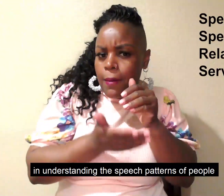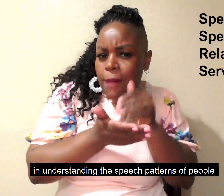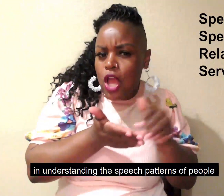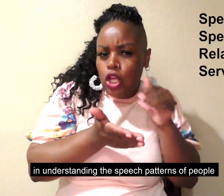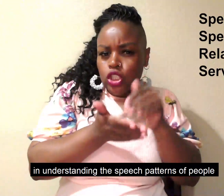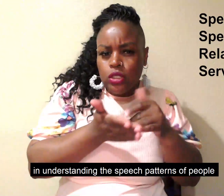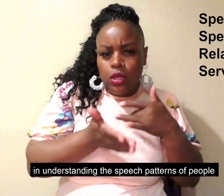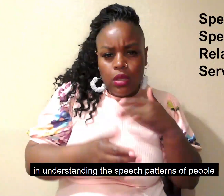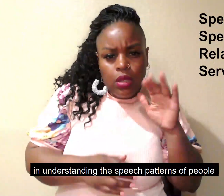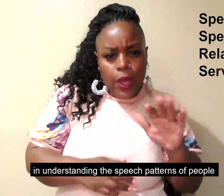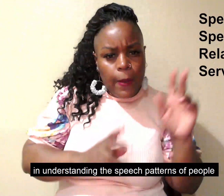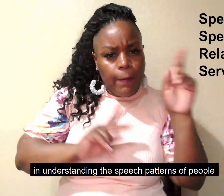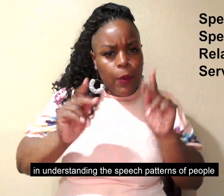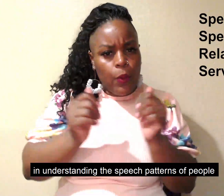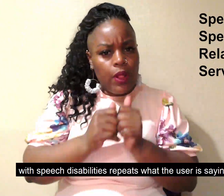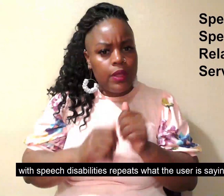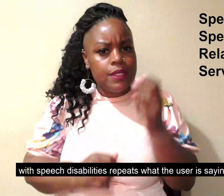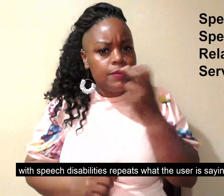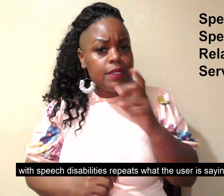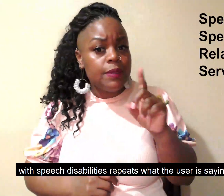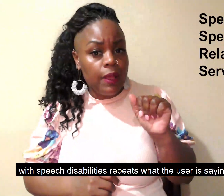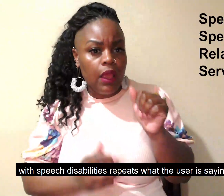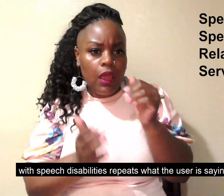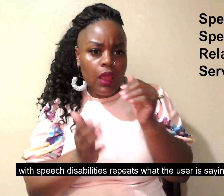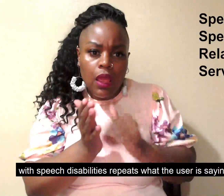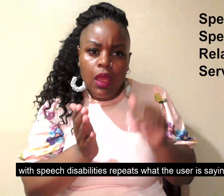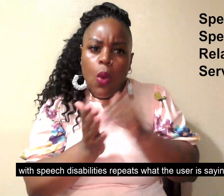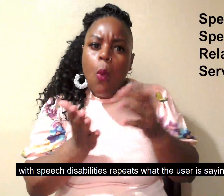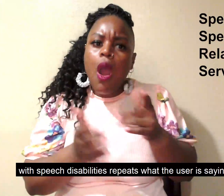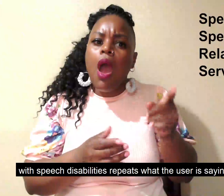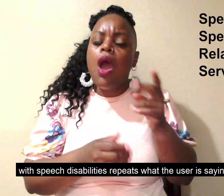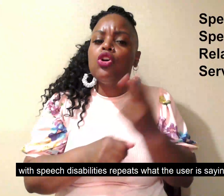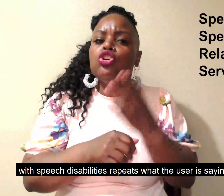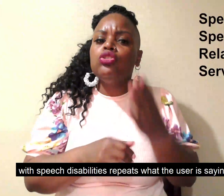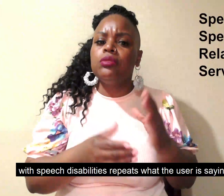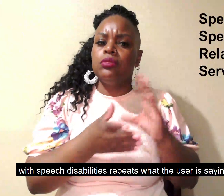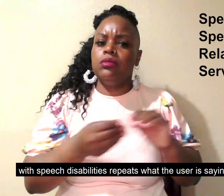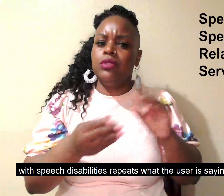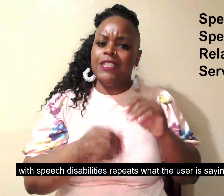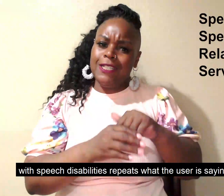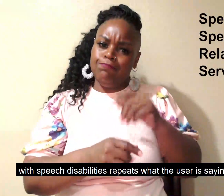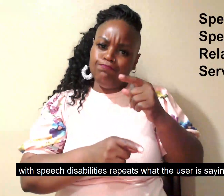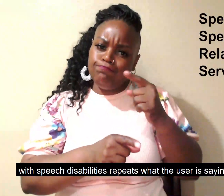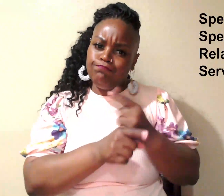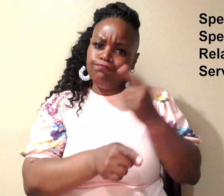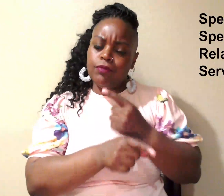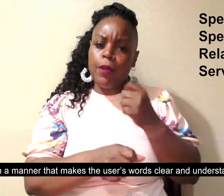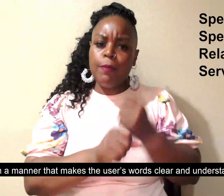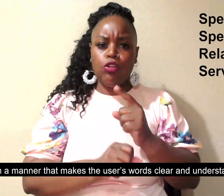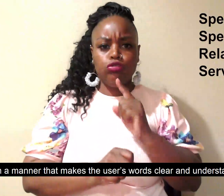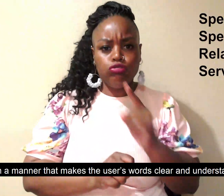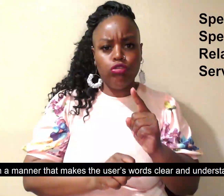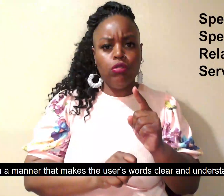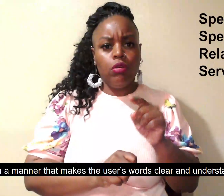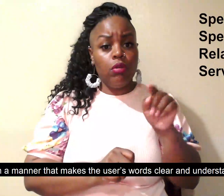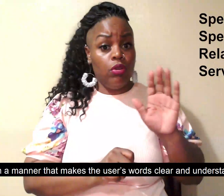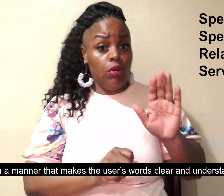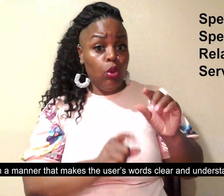the speech patterns of people with speech disabilities repeats what the user is saying in a manner that makes the user's